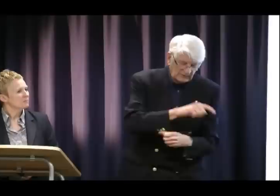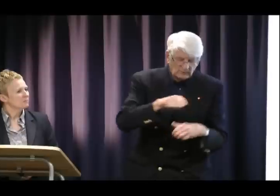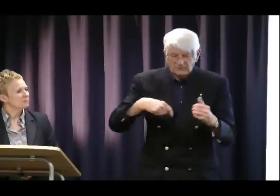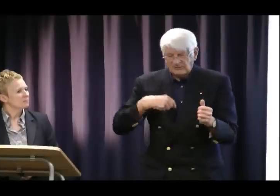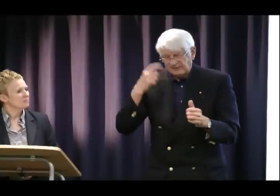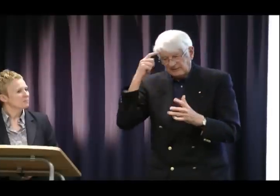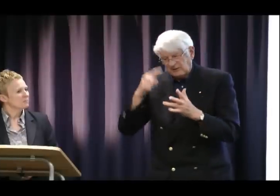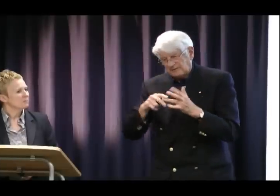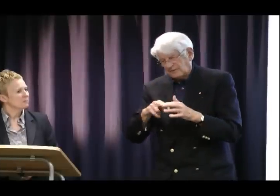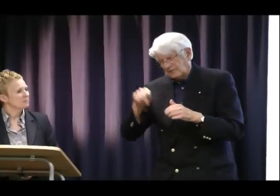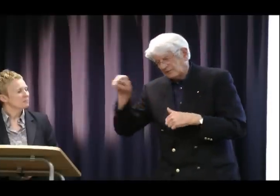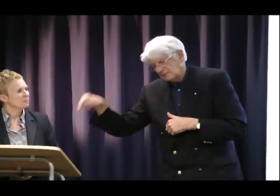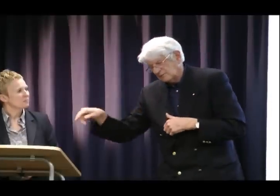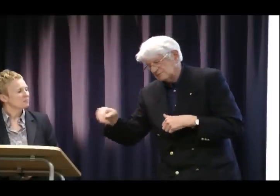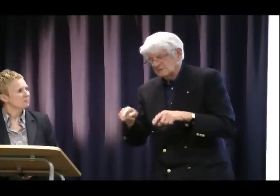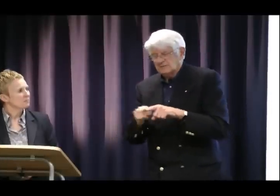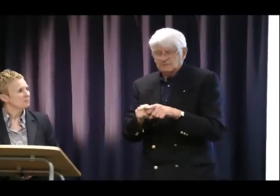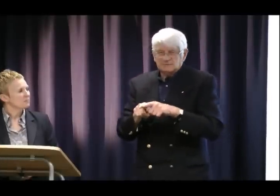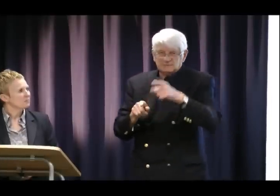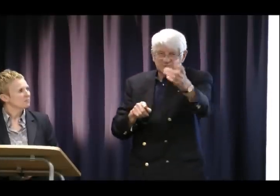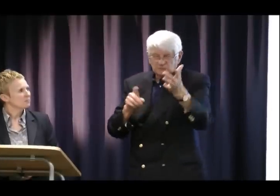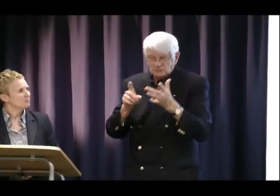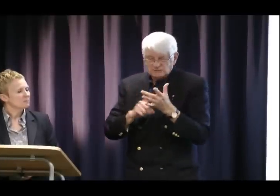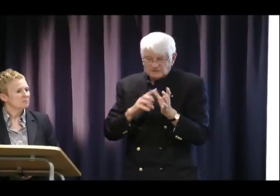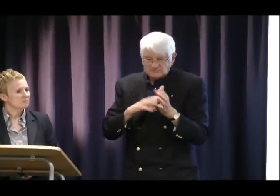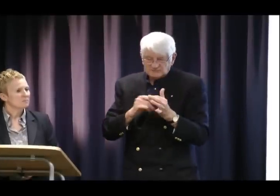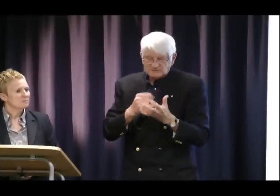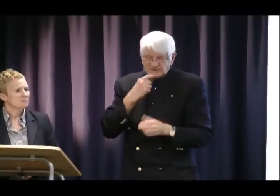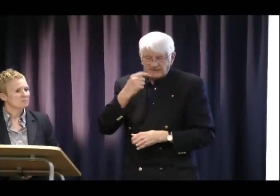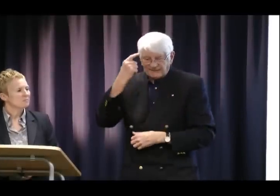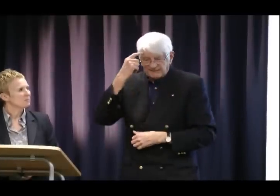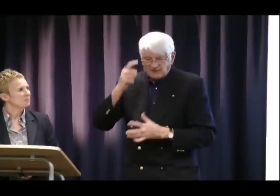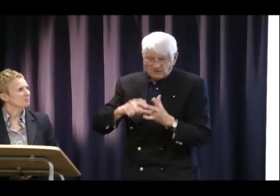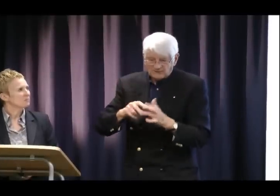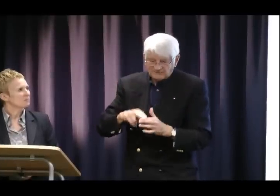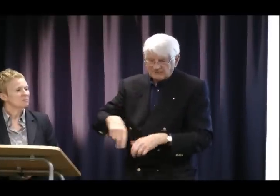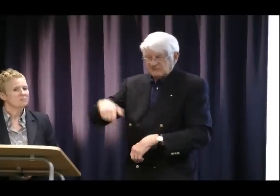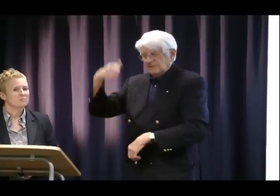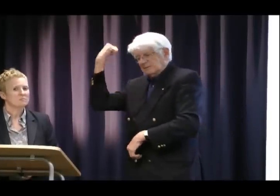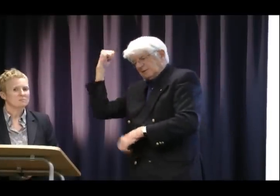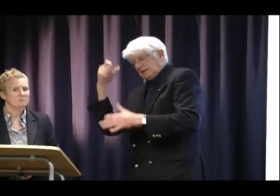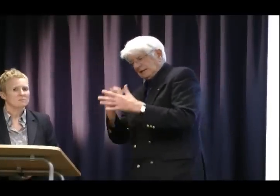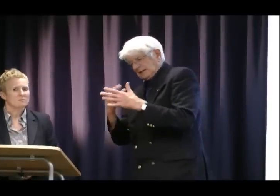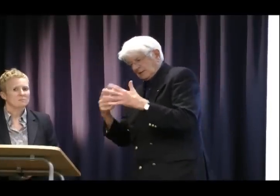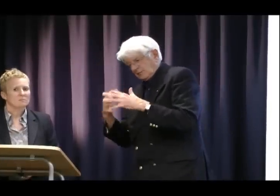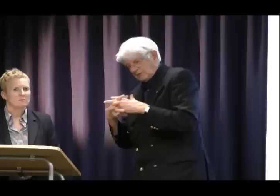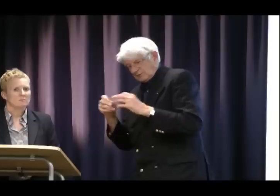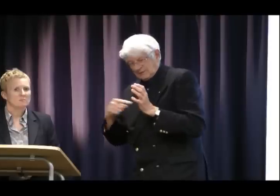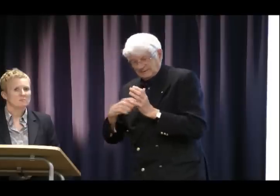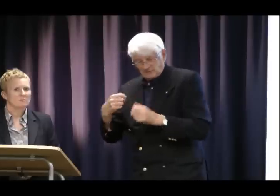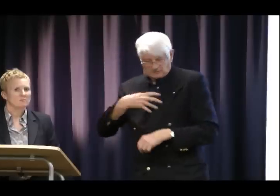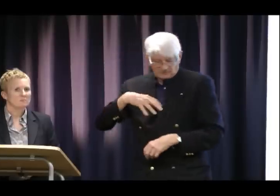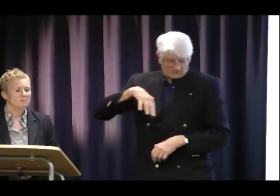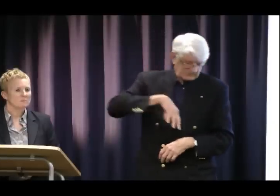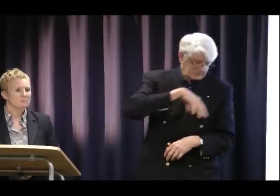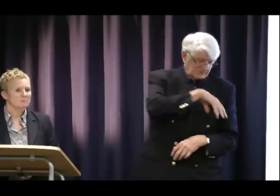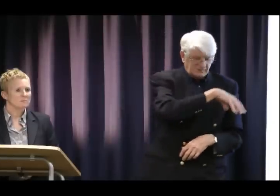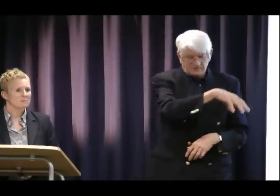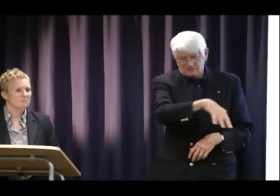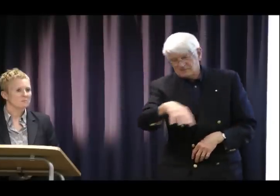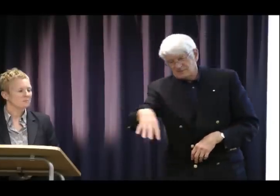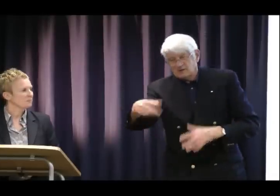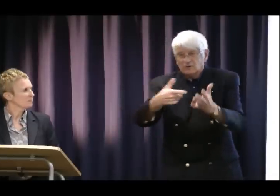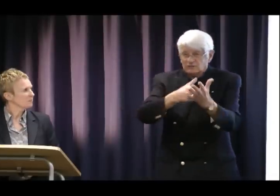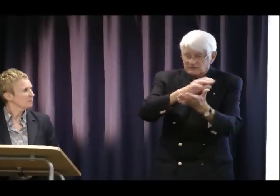what we need to think about is our future. And as James said, we've got to think of